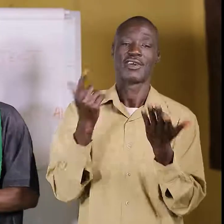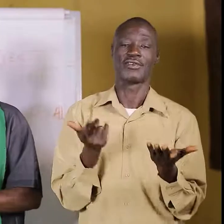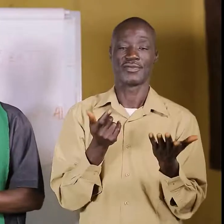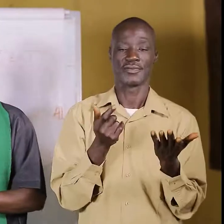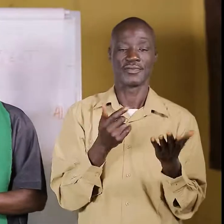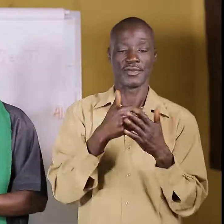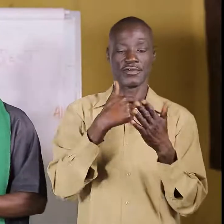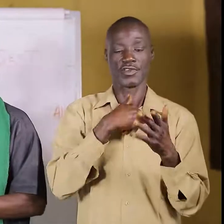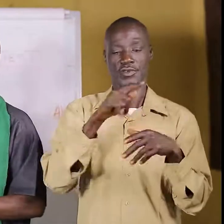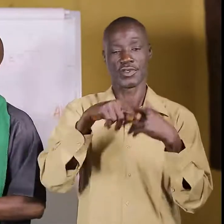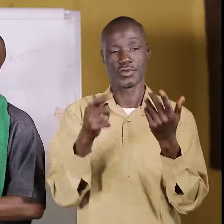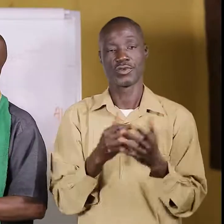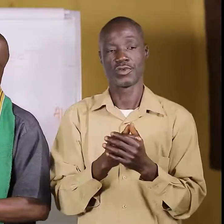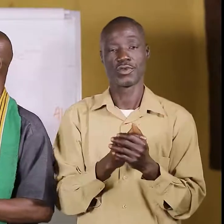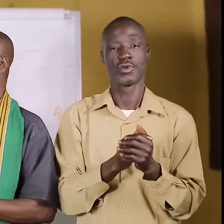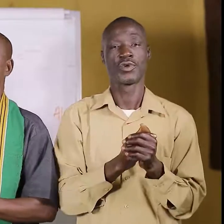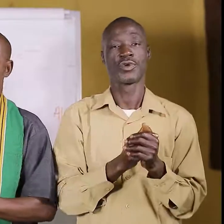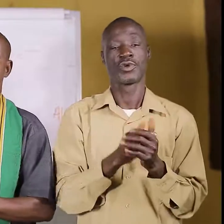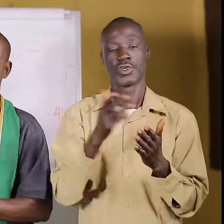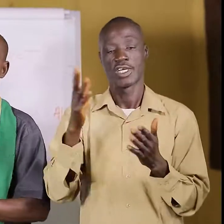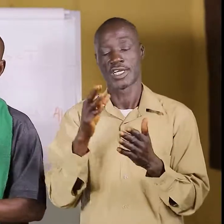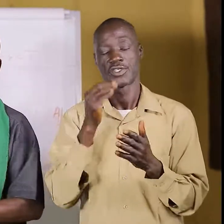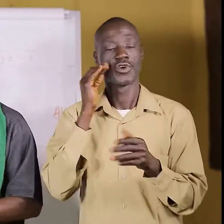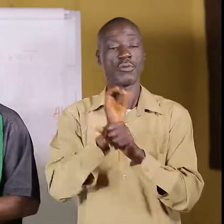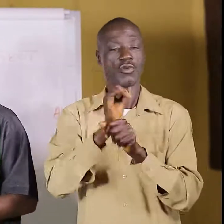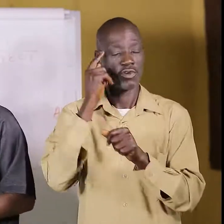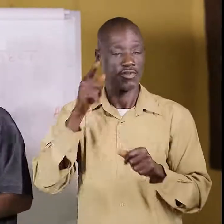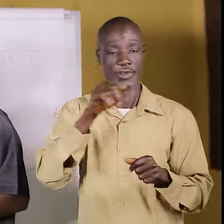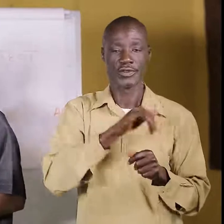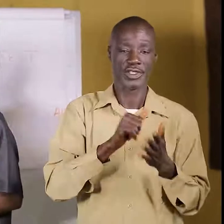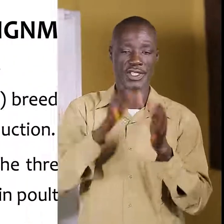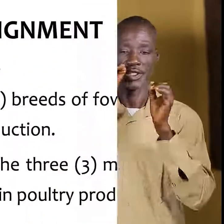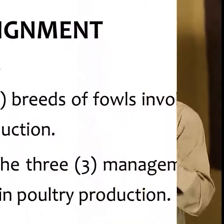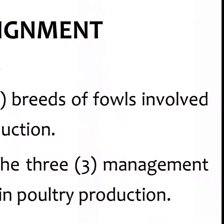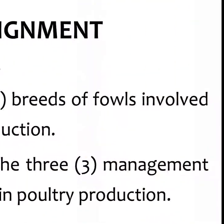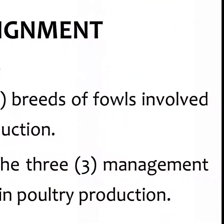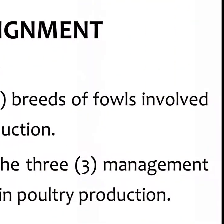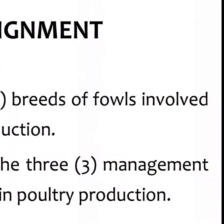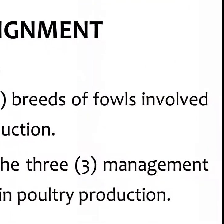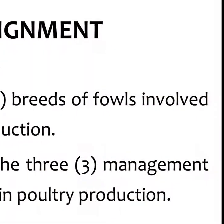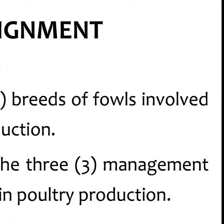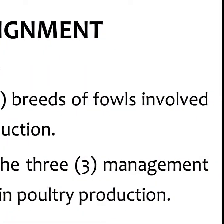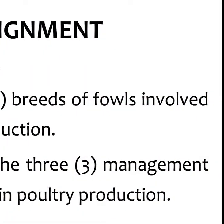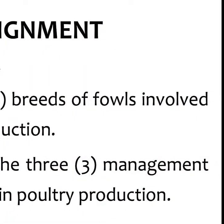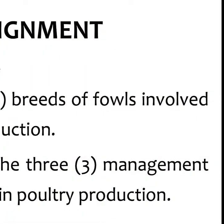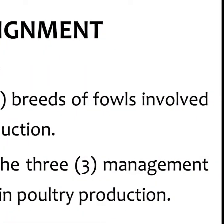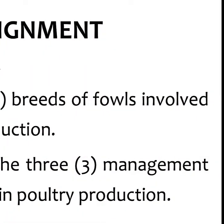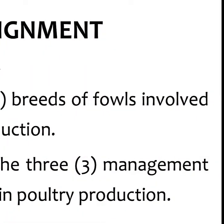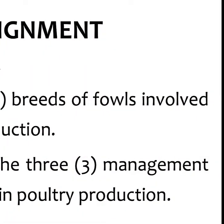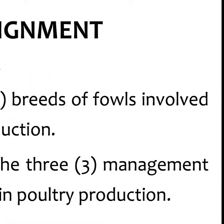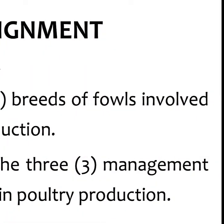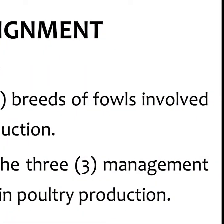However, before we go, I have an assignment for you. And the assignment is as